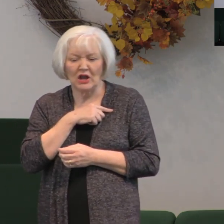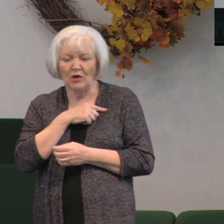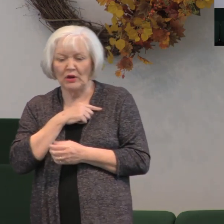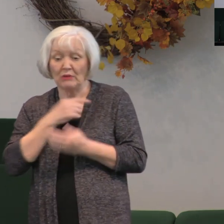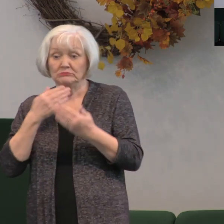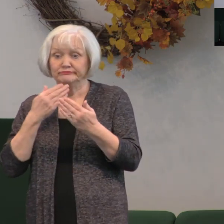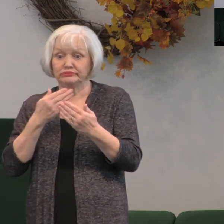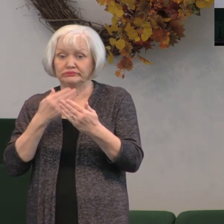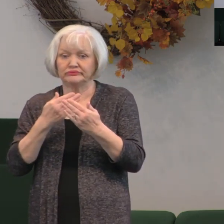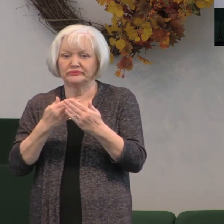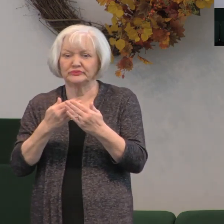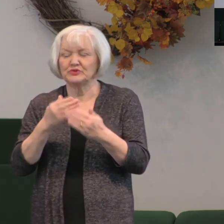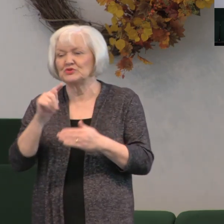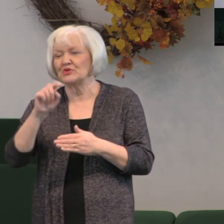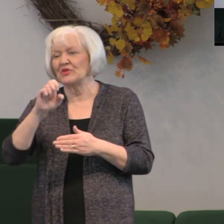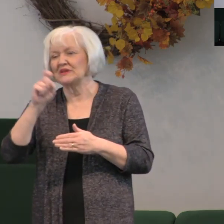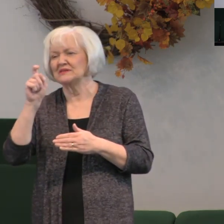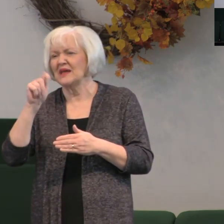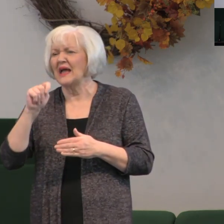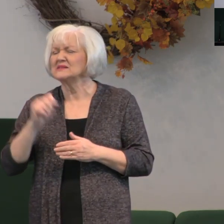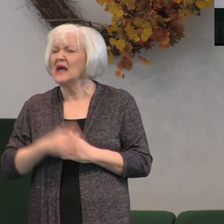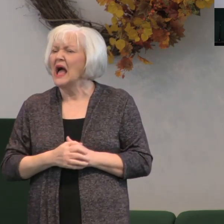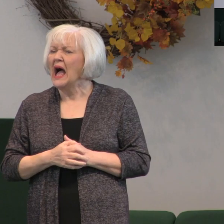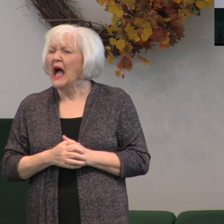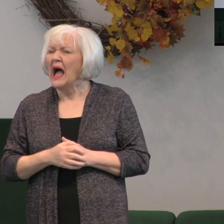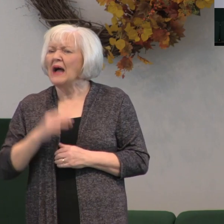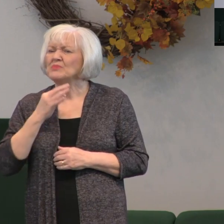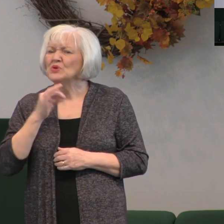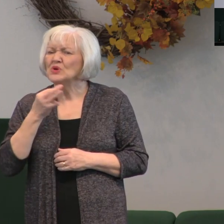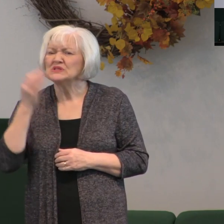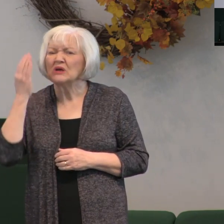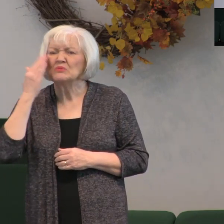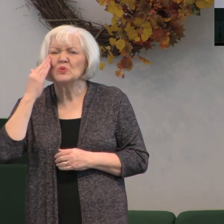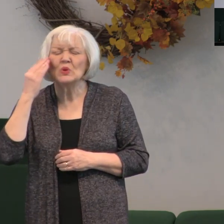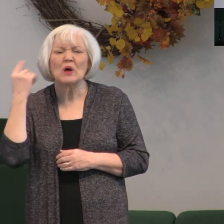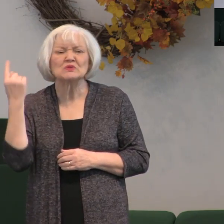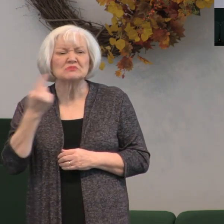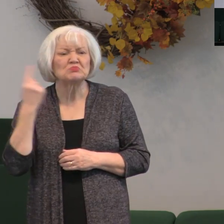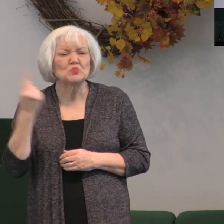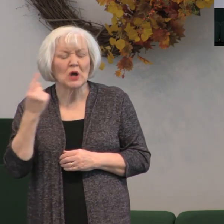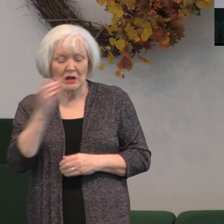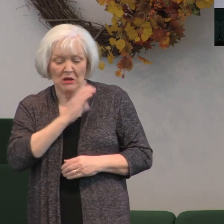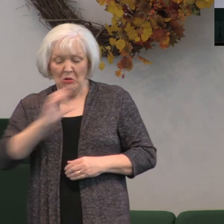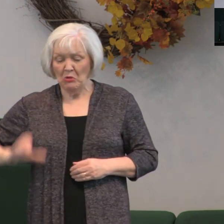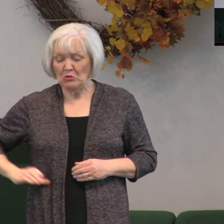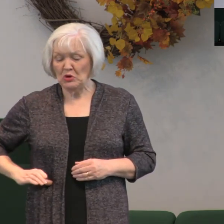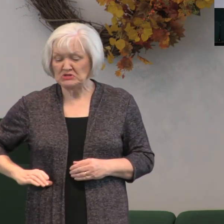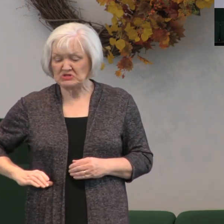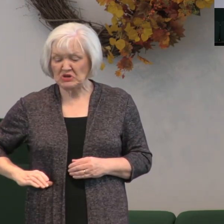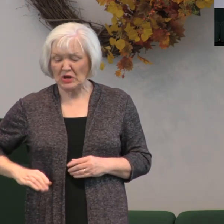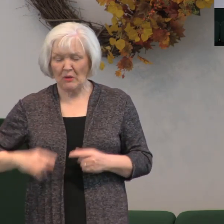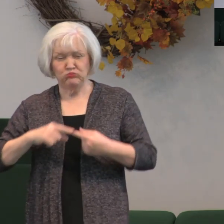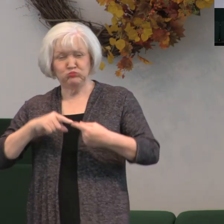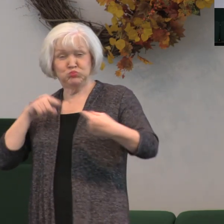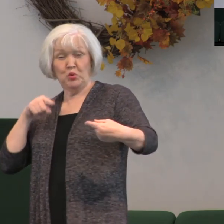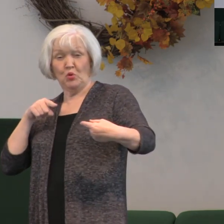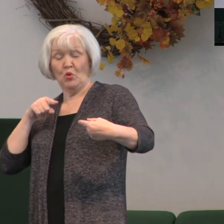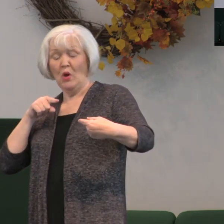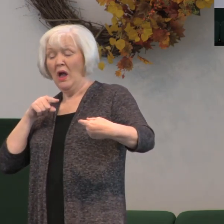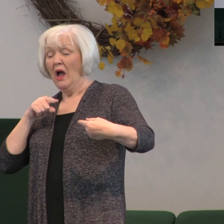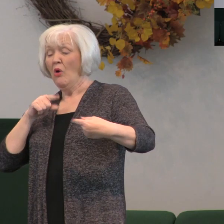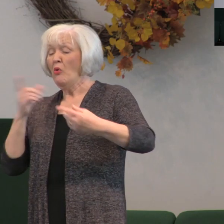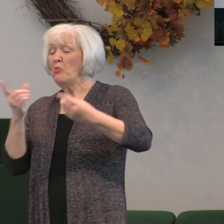I want to ask you this. Have you ever known someone who was so opposed to Christianity that the only thing they ever